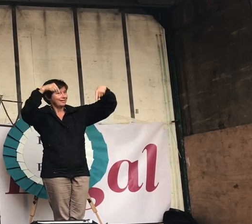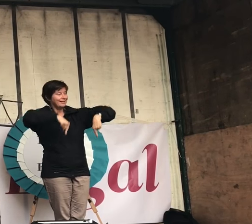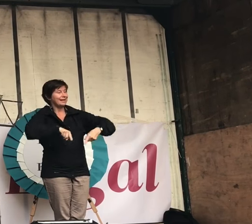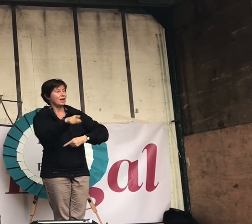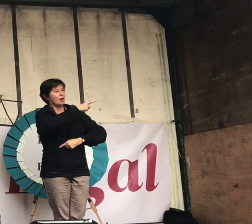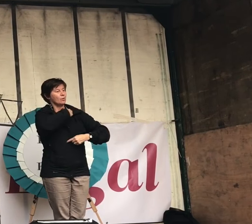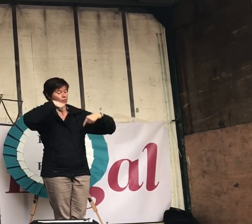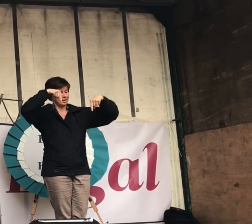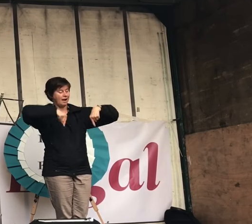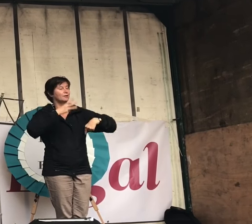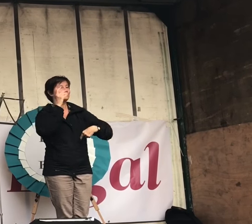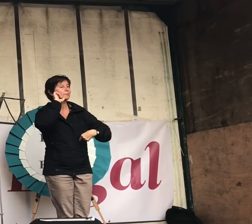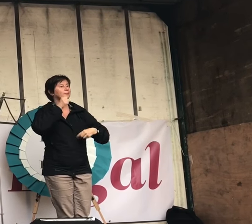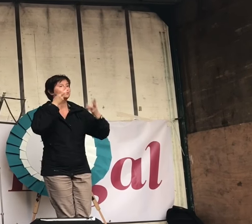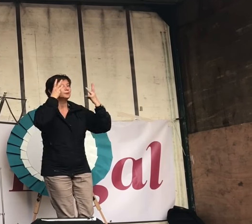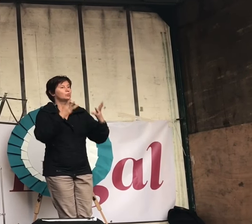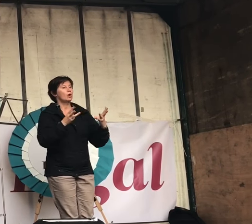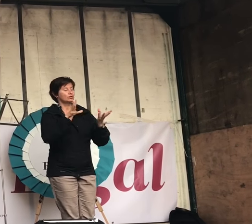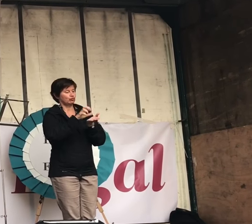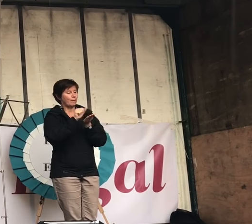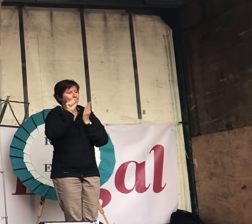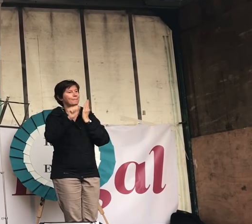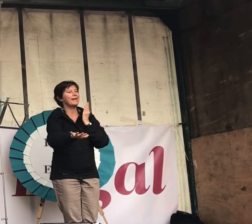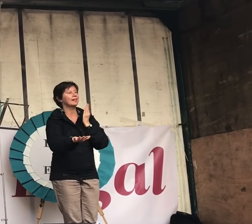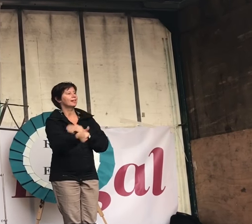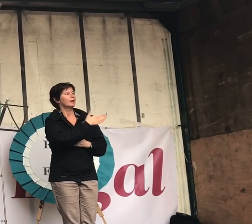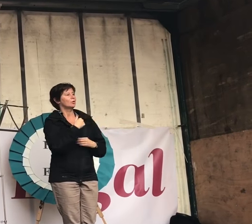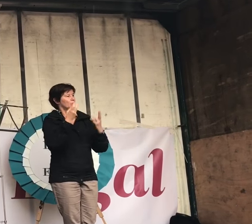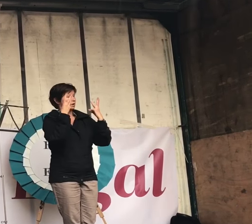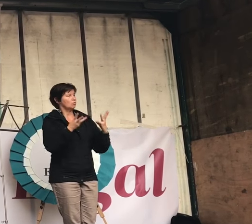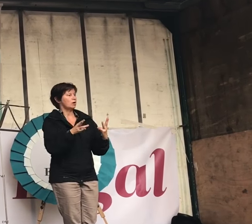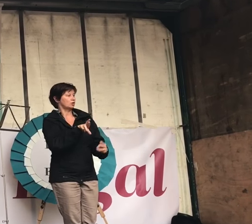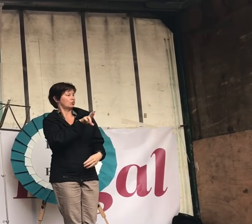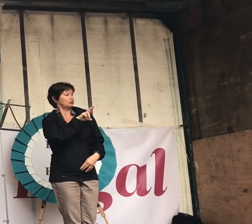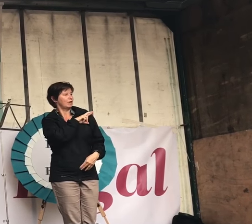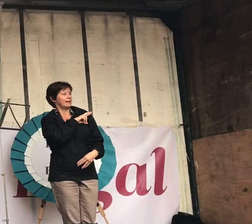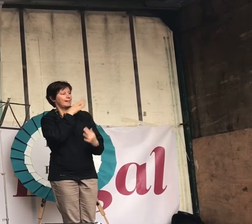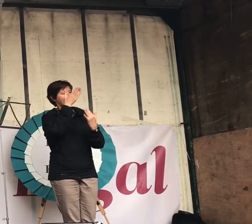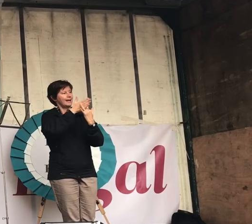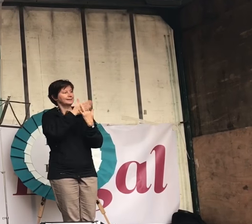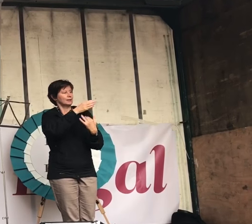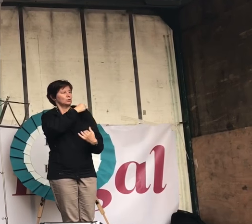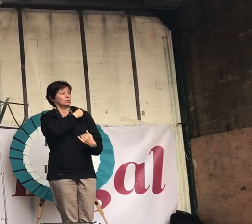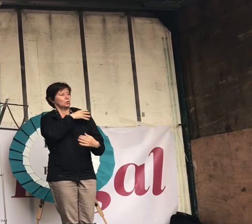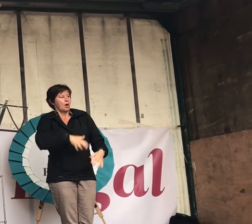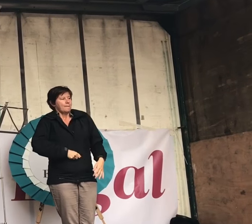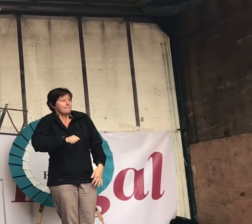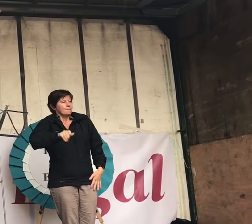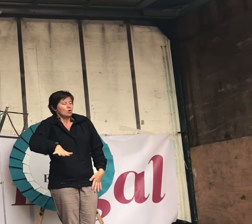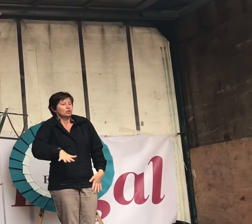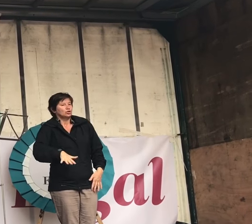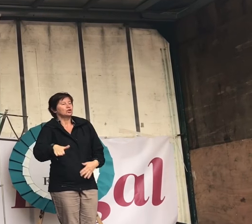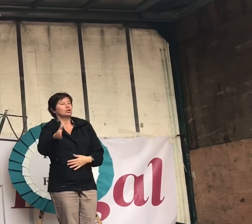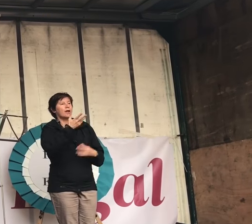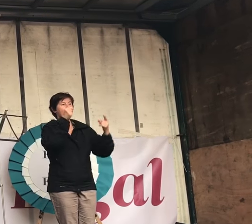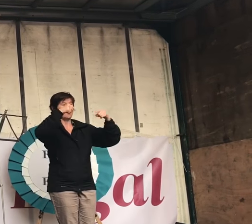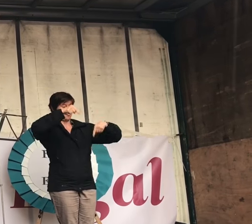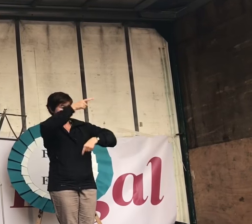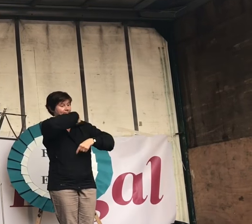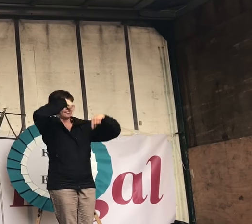We want real and realistic access to abortion. This is our Citizens' Assembly.